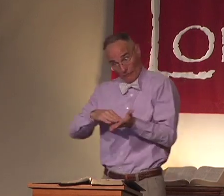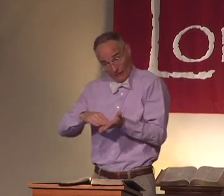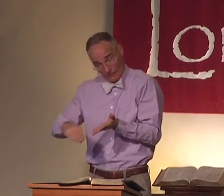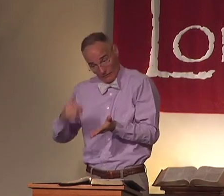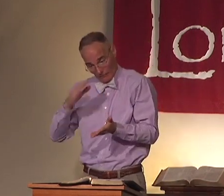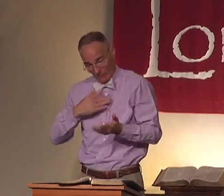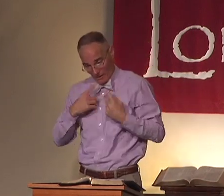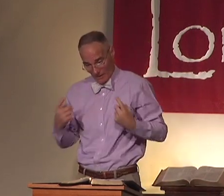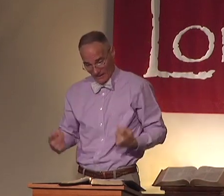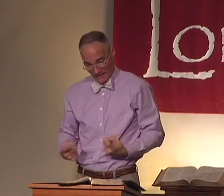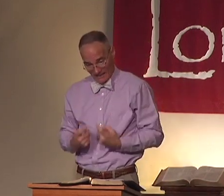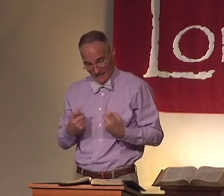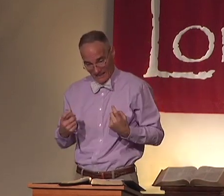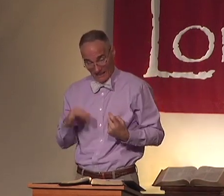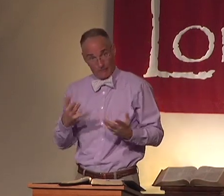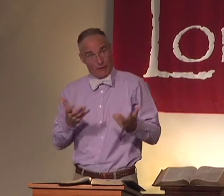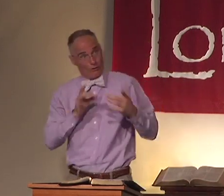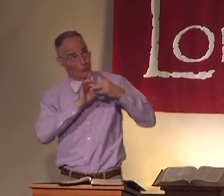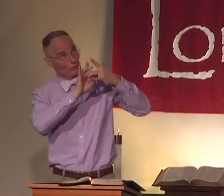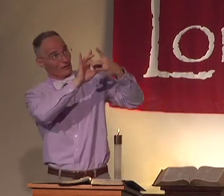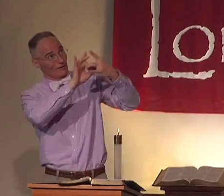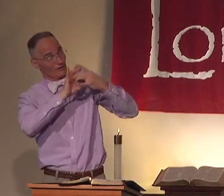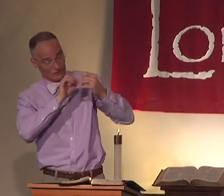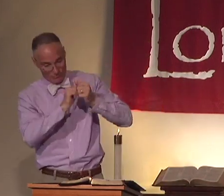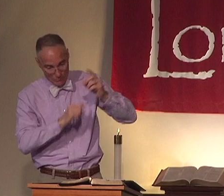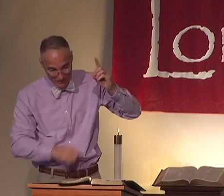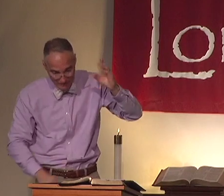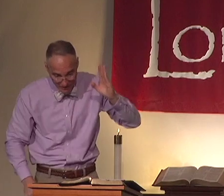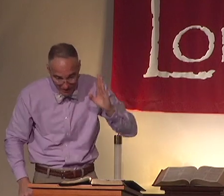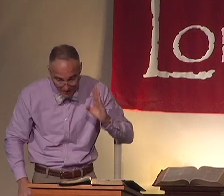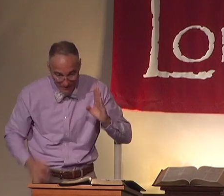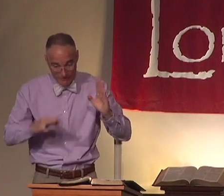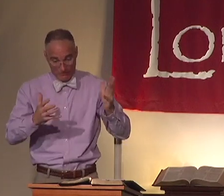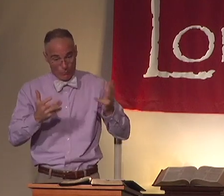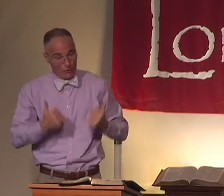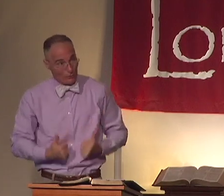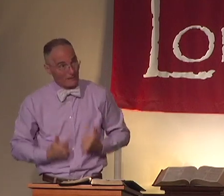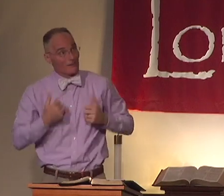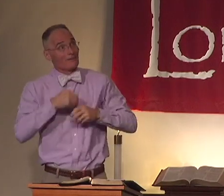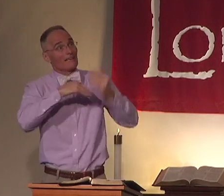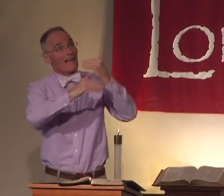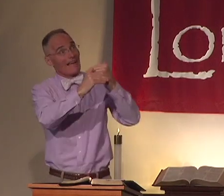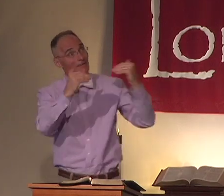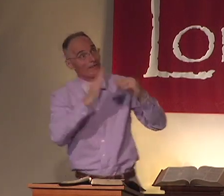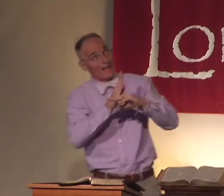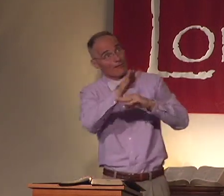And if I want forgiveness for my sins, if I want a relationship with God, if I want to live in